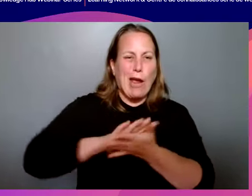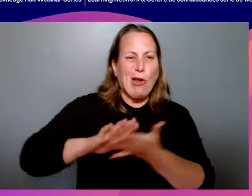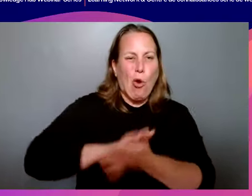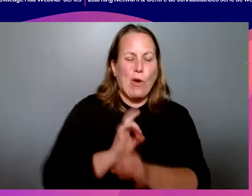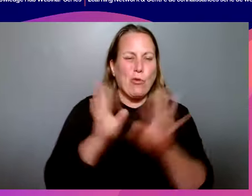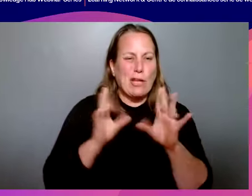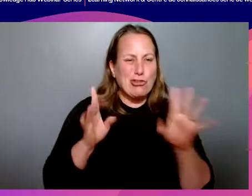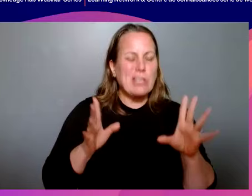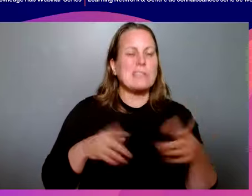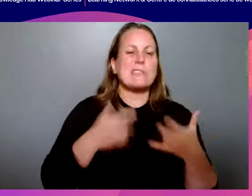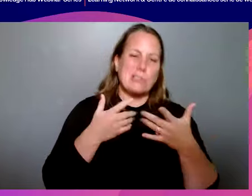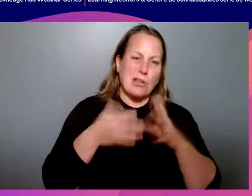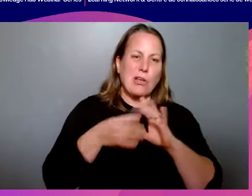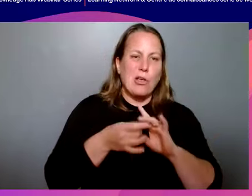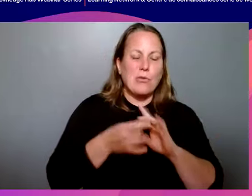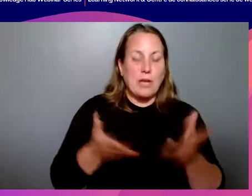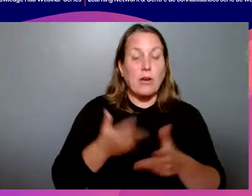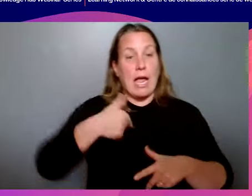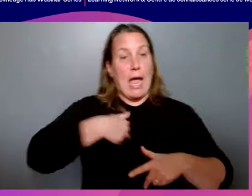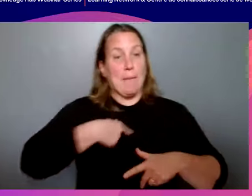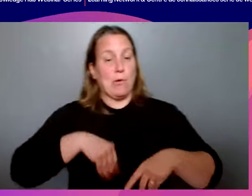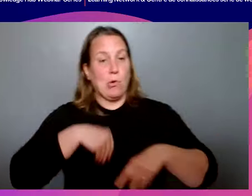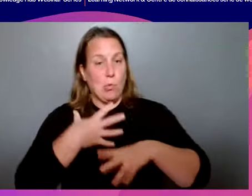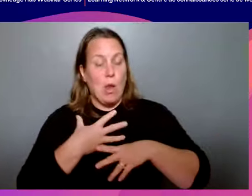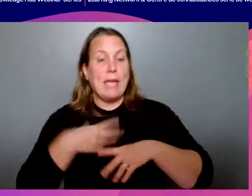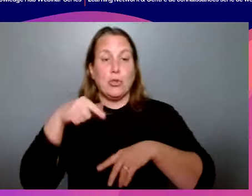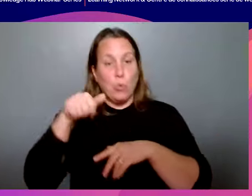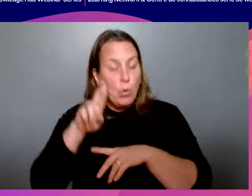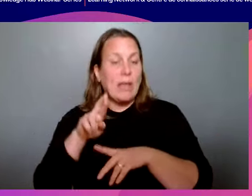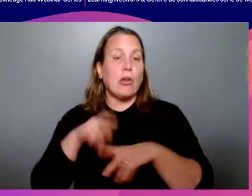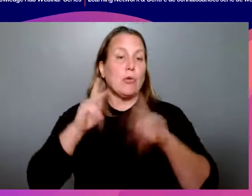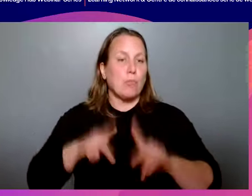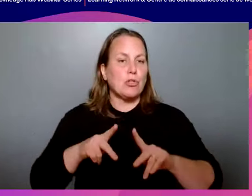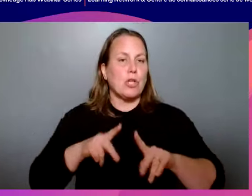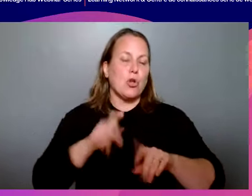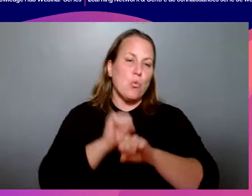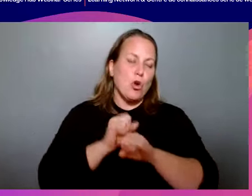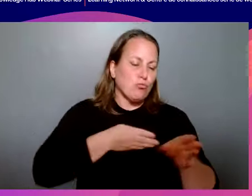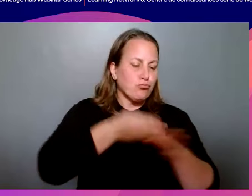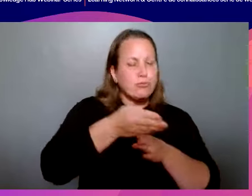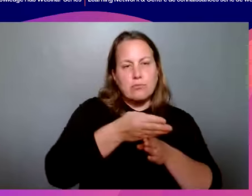gender non-conforming white settler, and I've primarily worked within the gender-based violence sector.